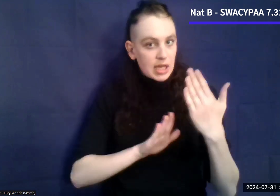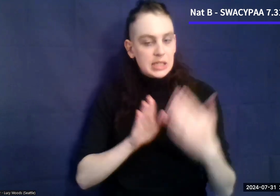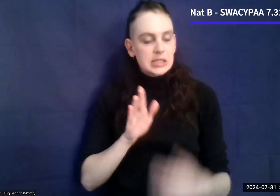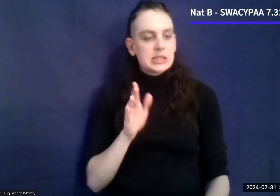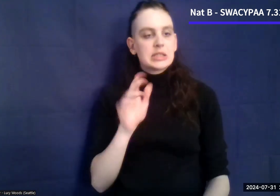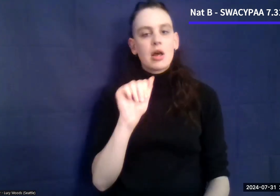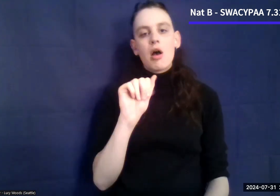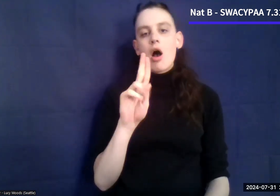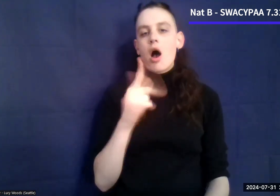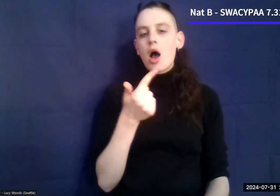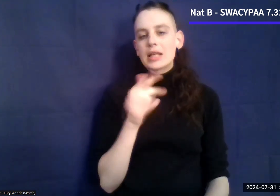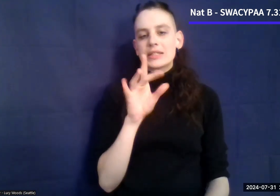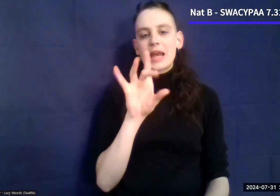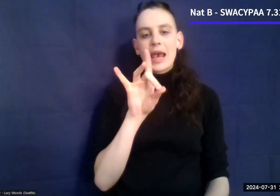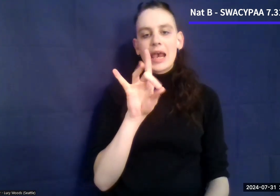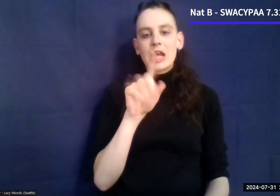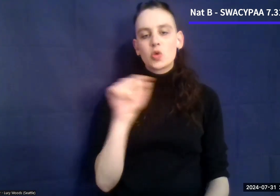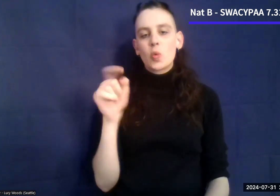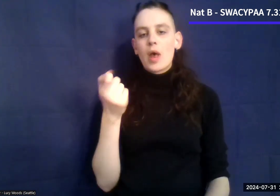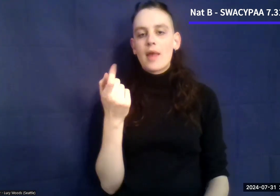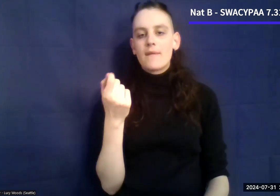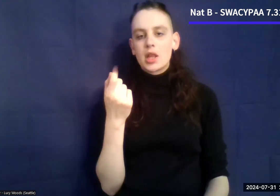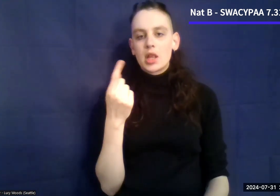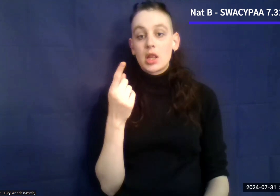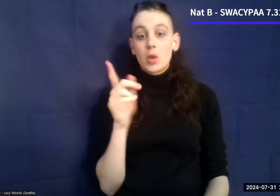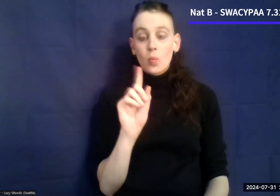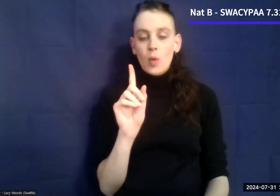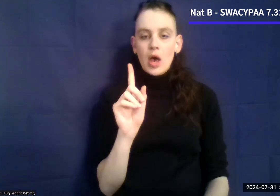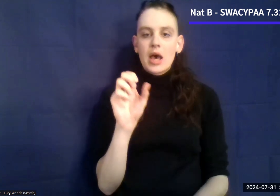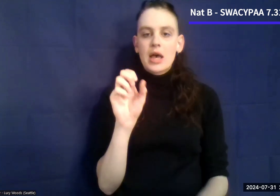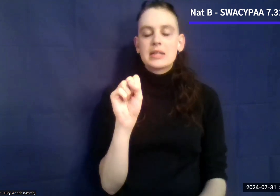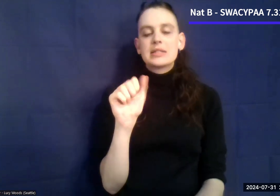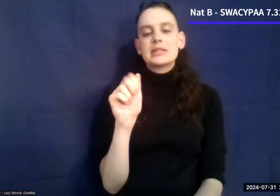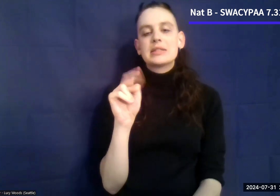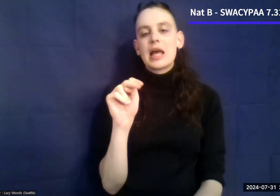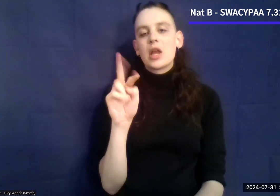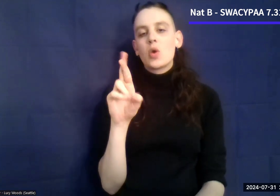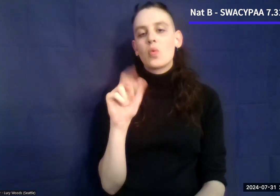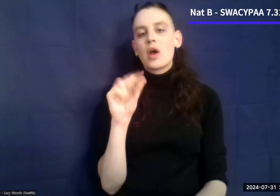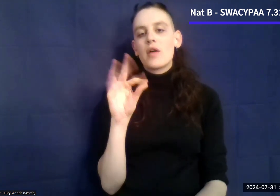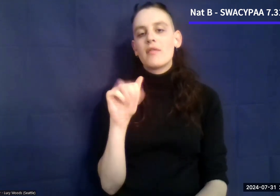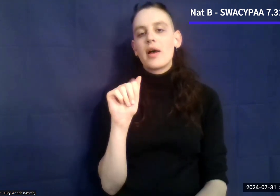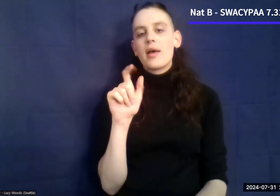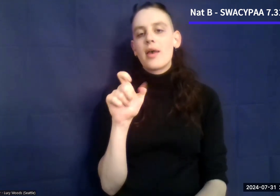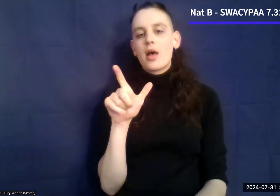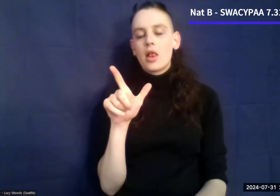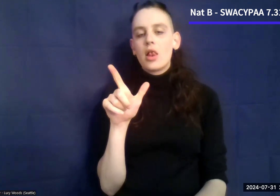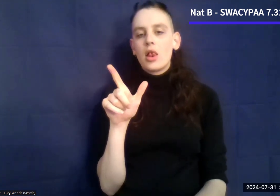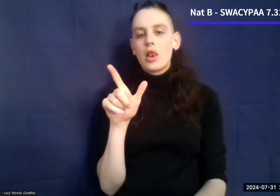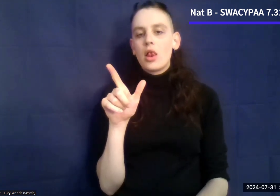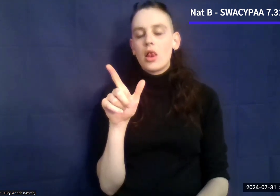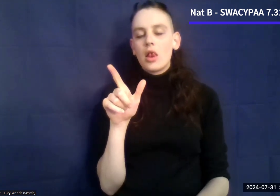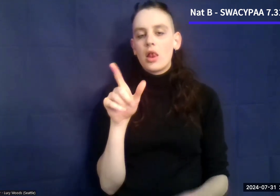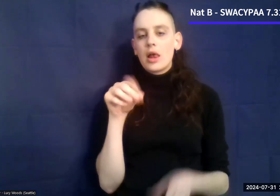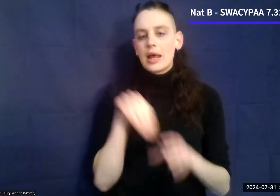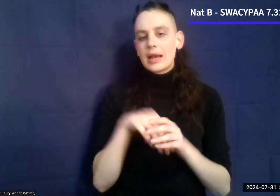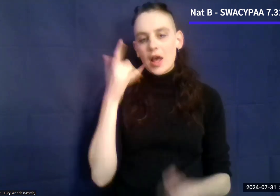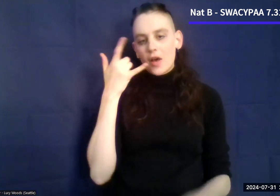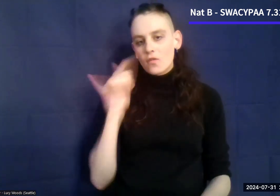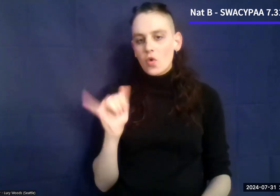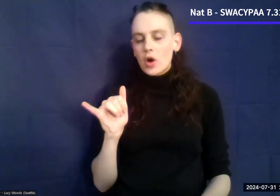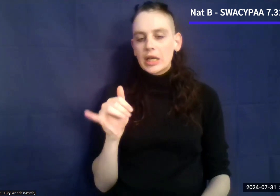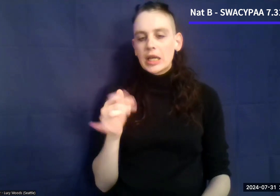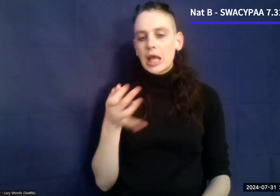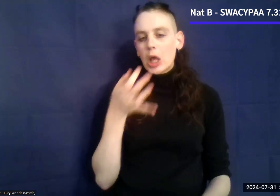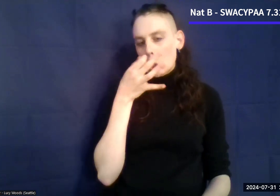August 8th through the 11th in San Rafael, California. We're like less than an hour away from San Francisco. So if